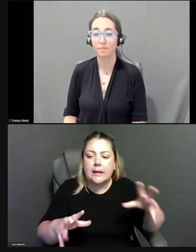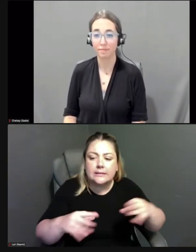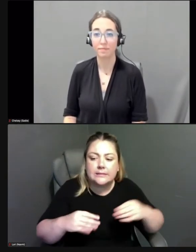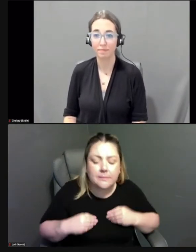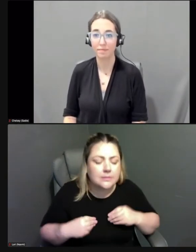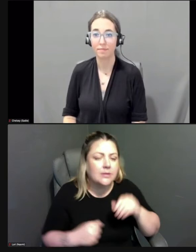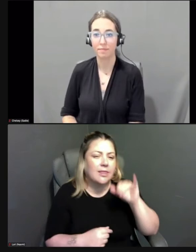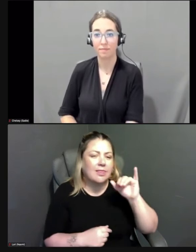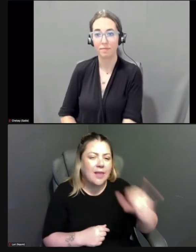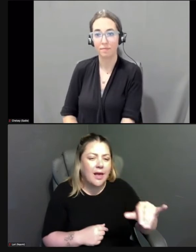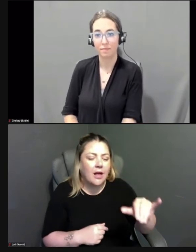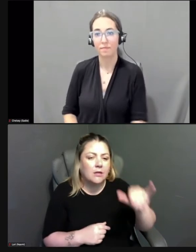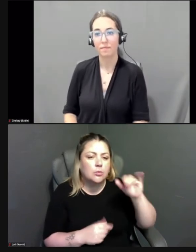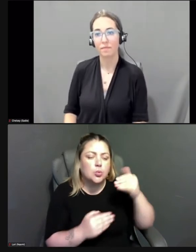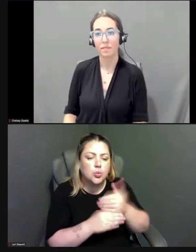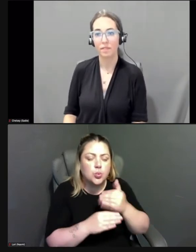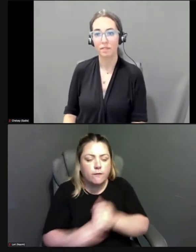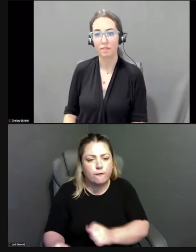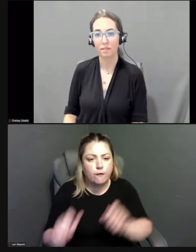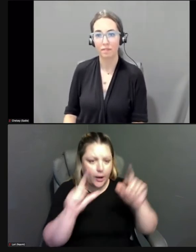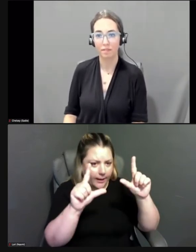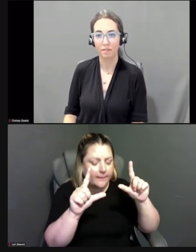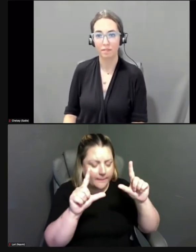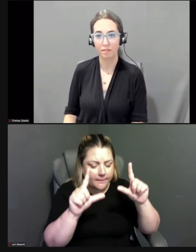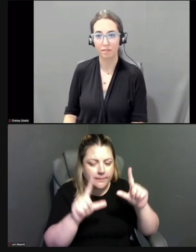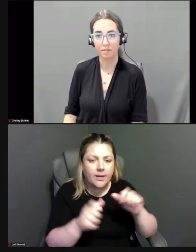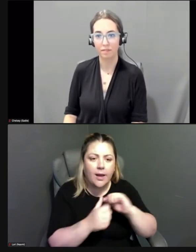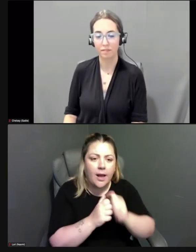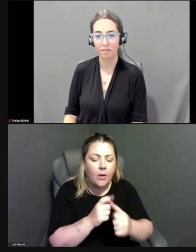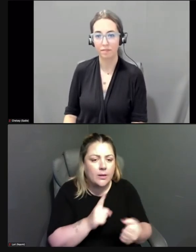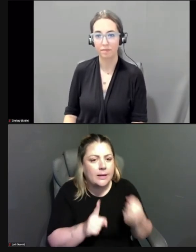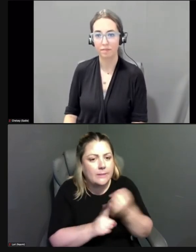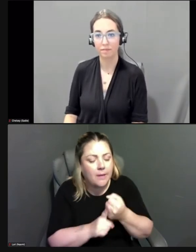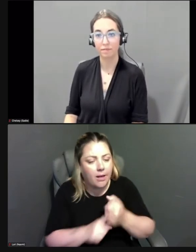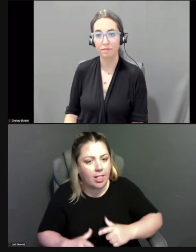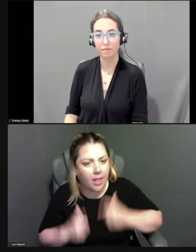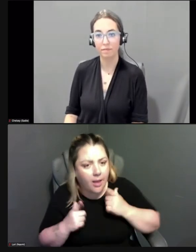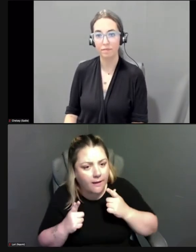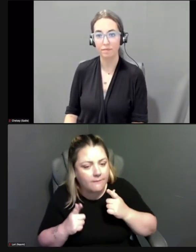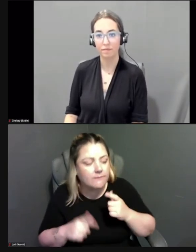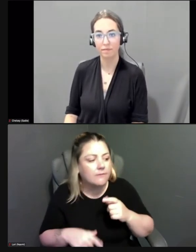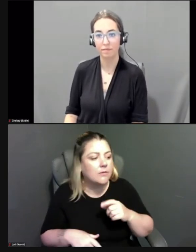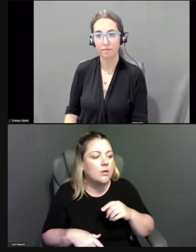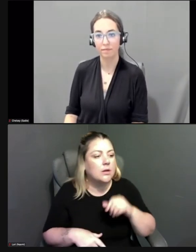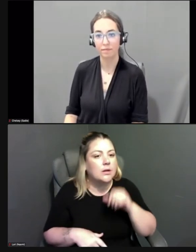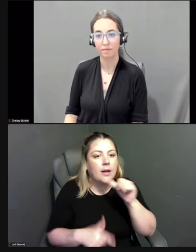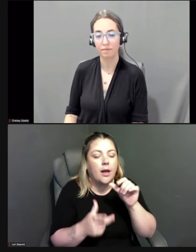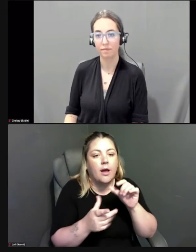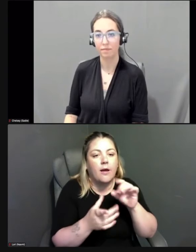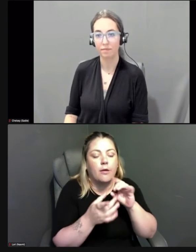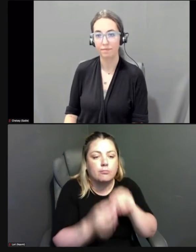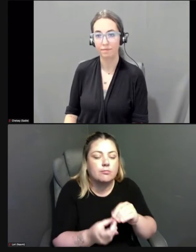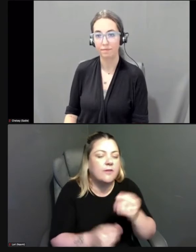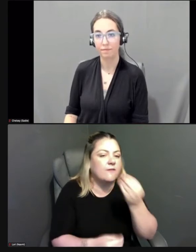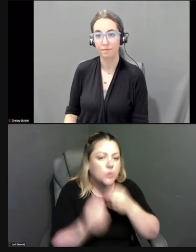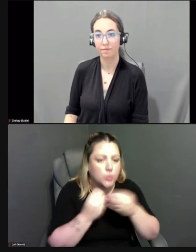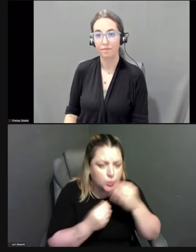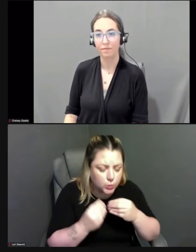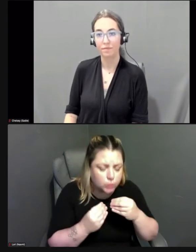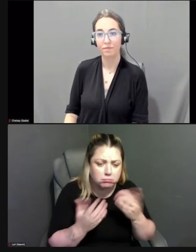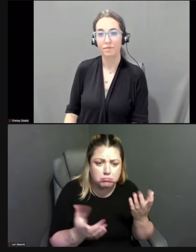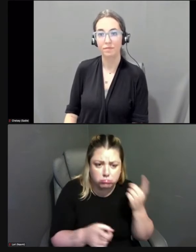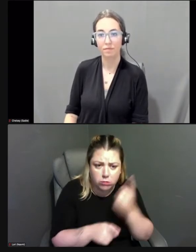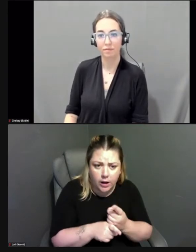non-food ways, right? Like, and how that impacts people's lives in non-food ways. So what kind of changes would you say